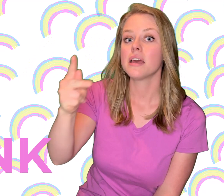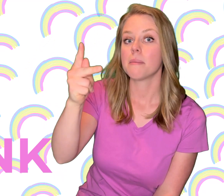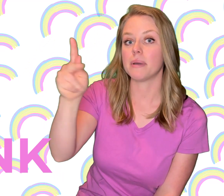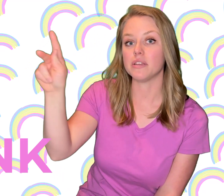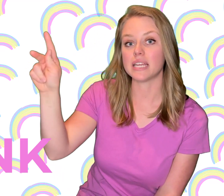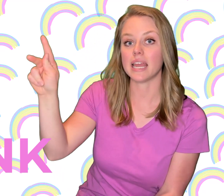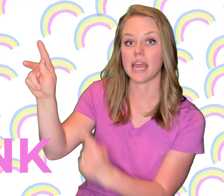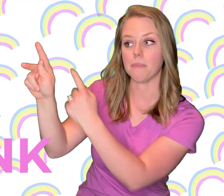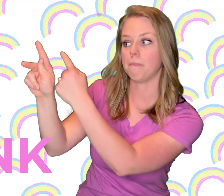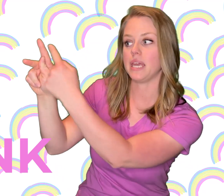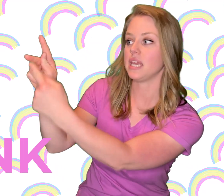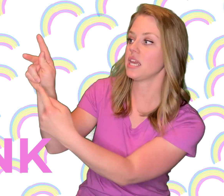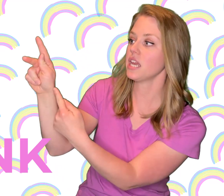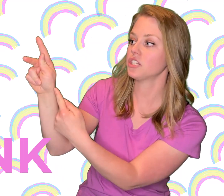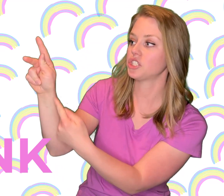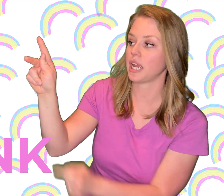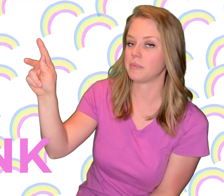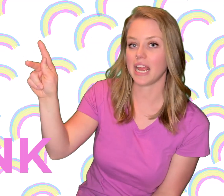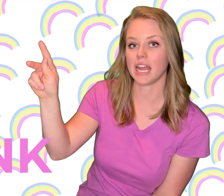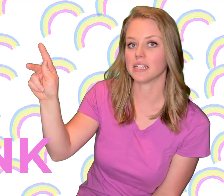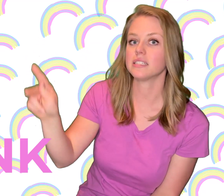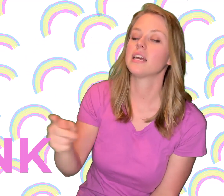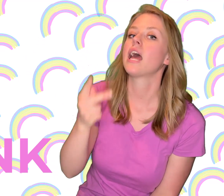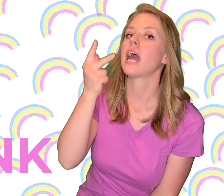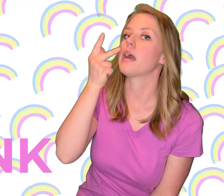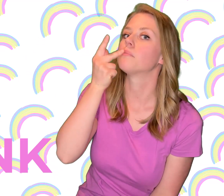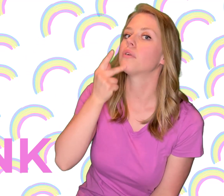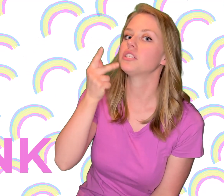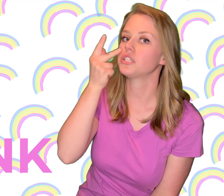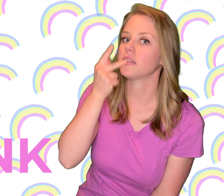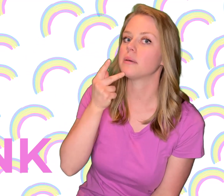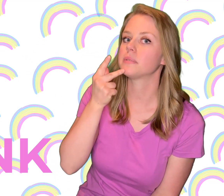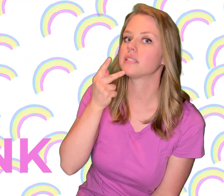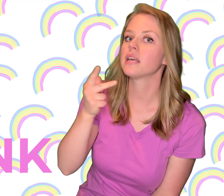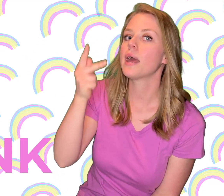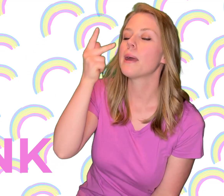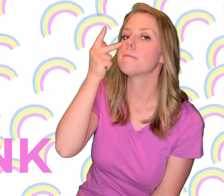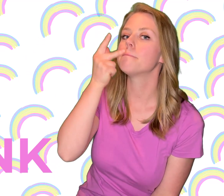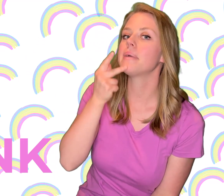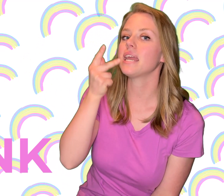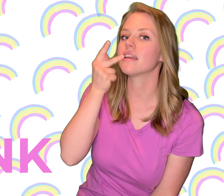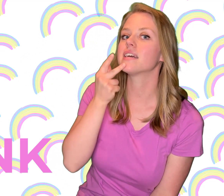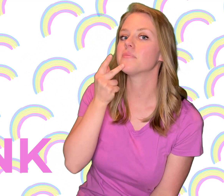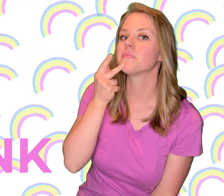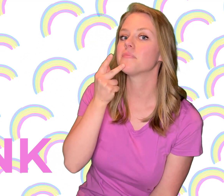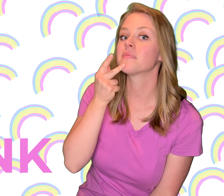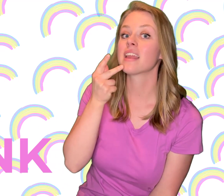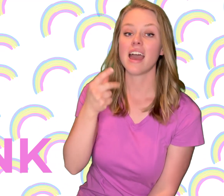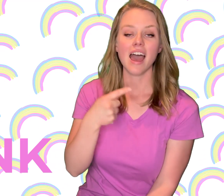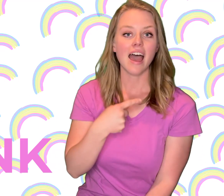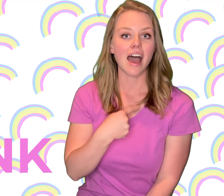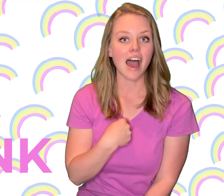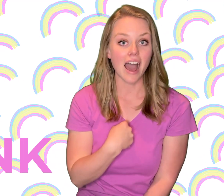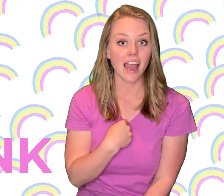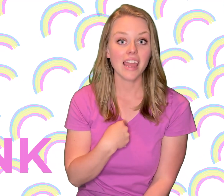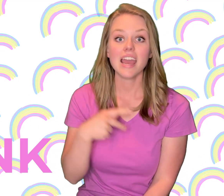but you take a pea-shaped hand and brush your lips. Pink. I have